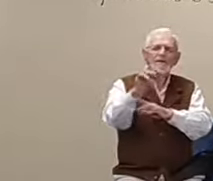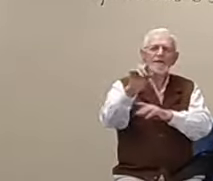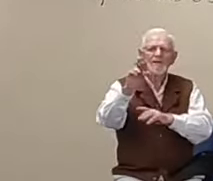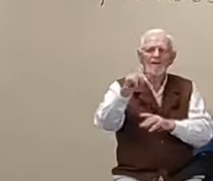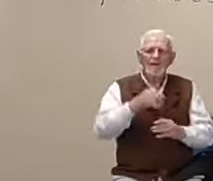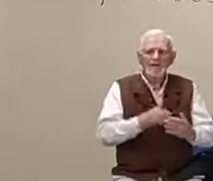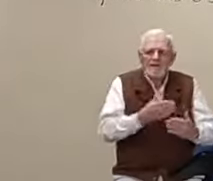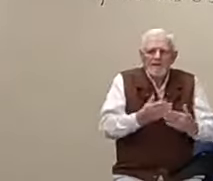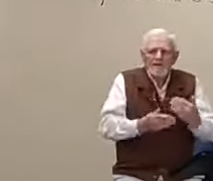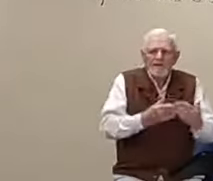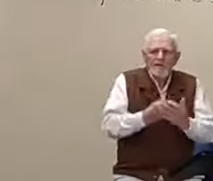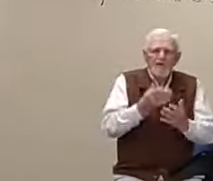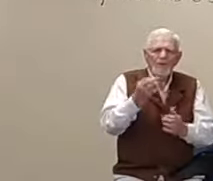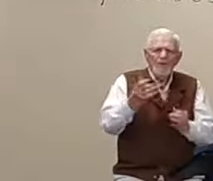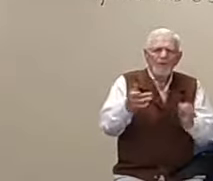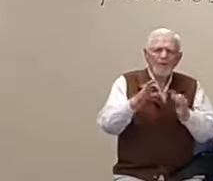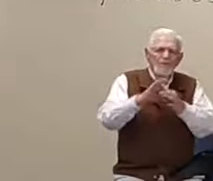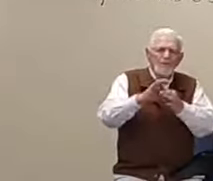is the bond of what?